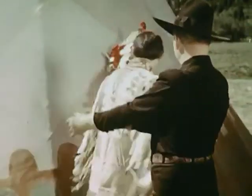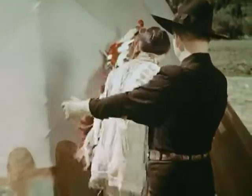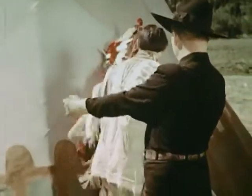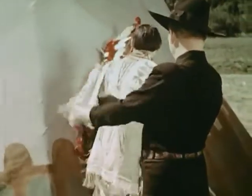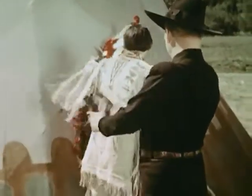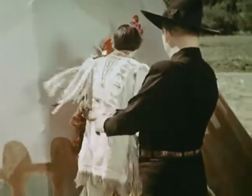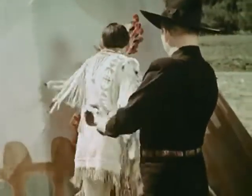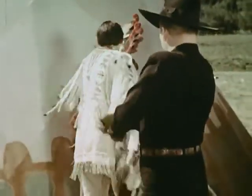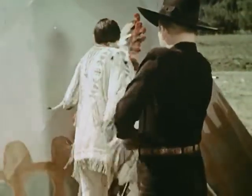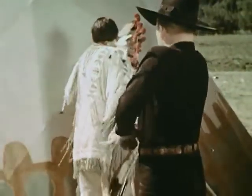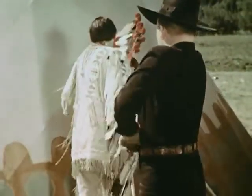Indians.